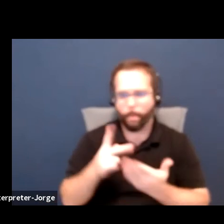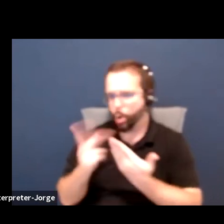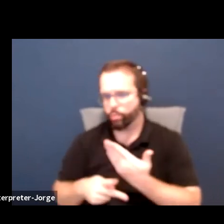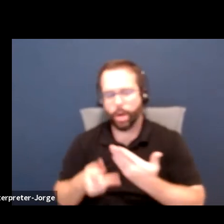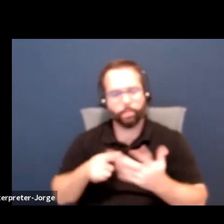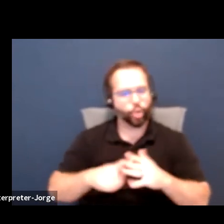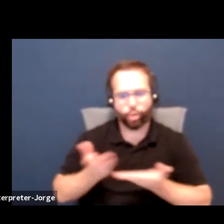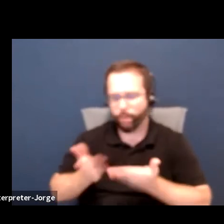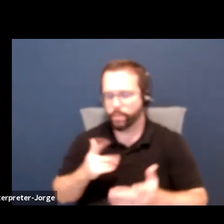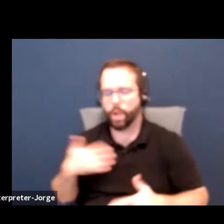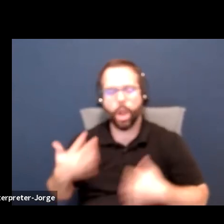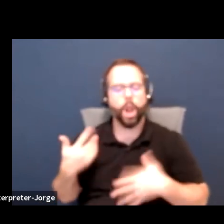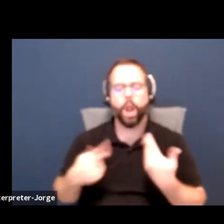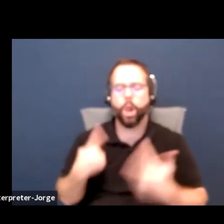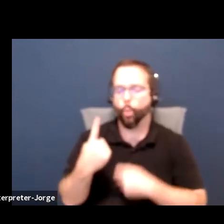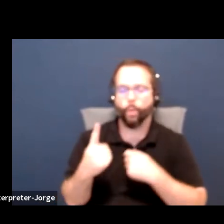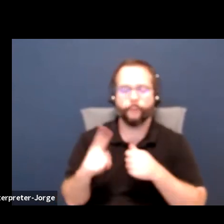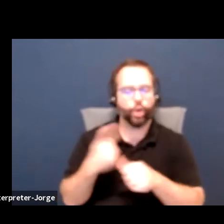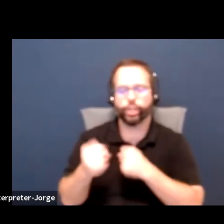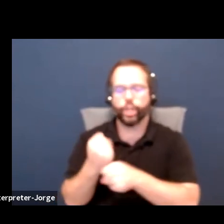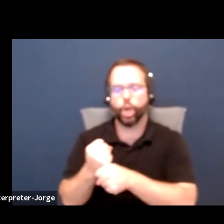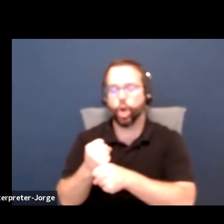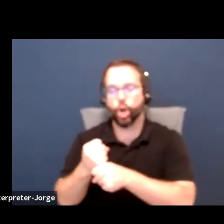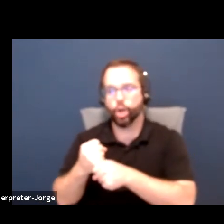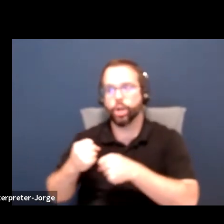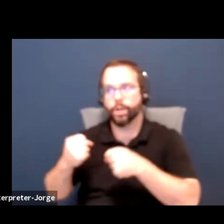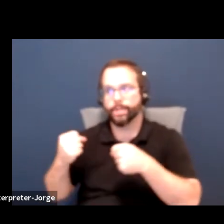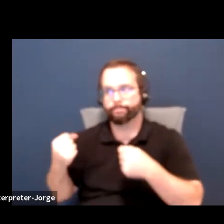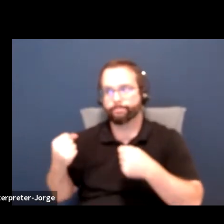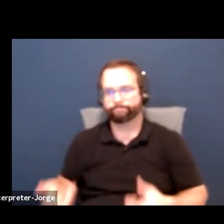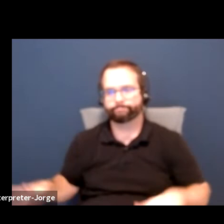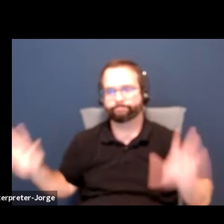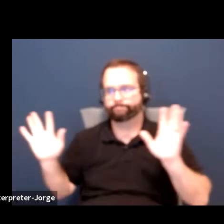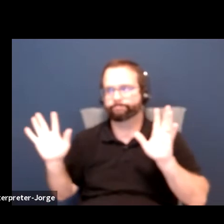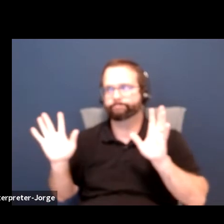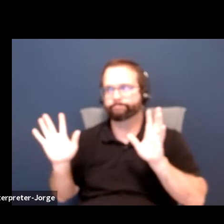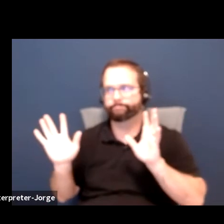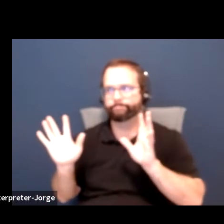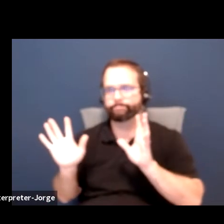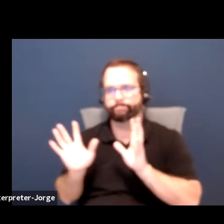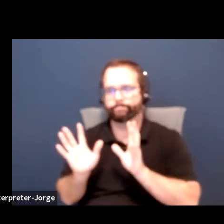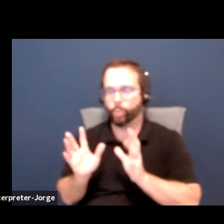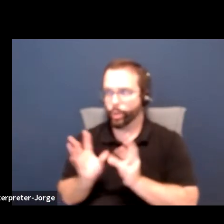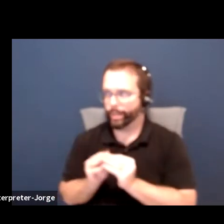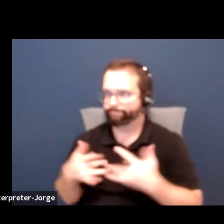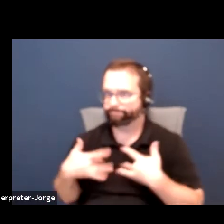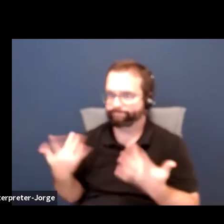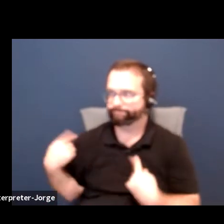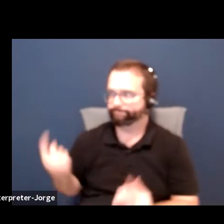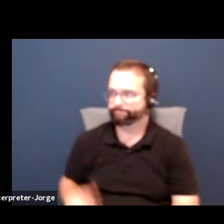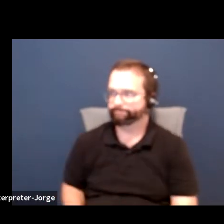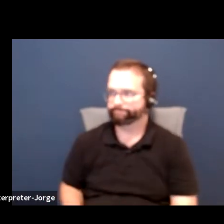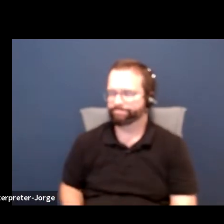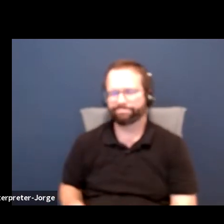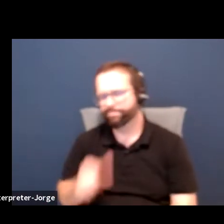end of that first year and we go, okay, how are we doing? And that's not a good way to do program evaluation. We know that also that